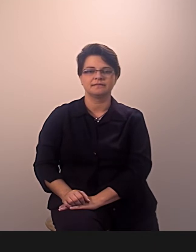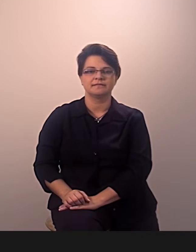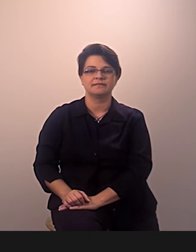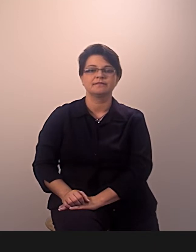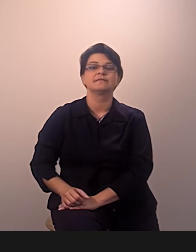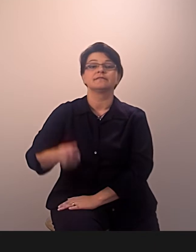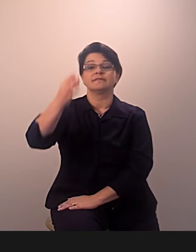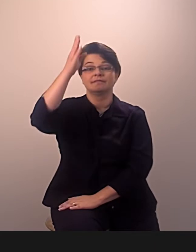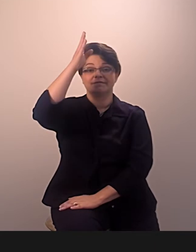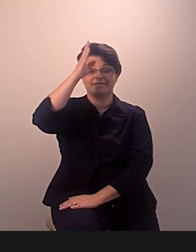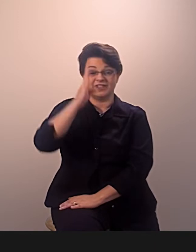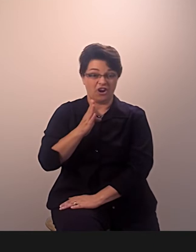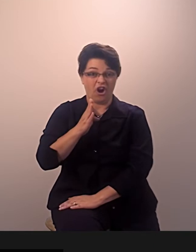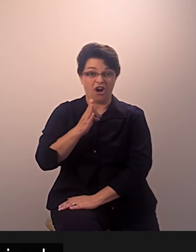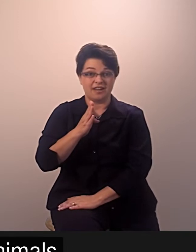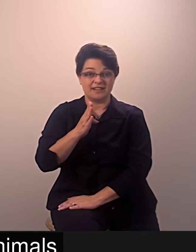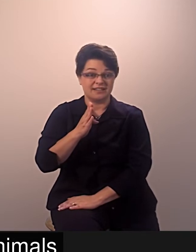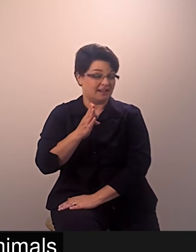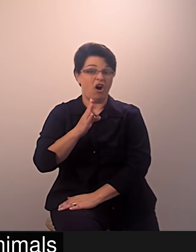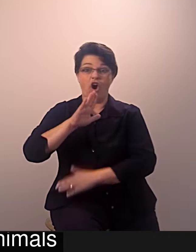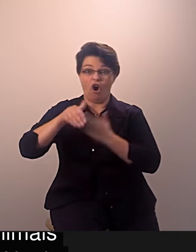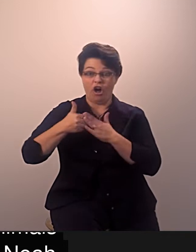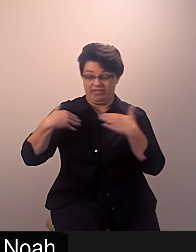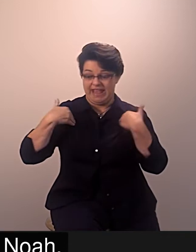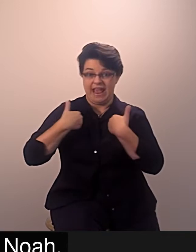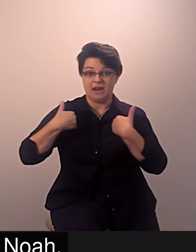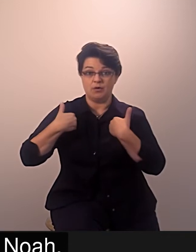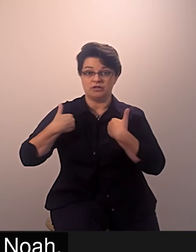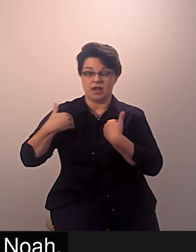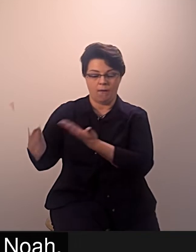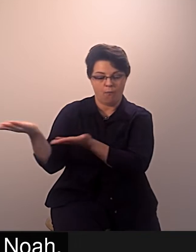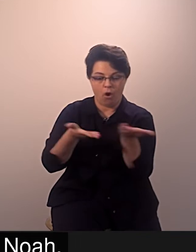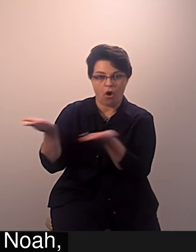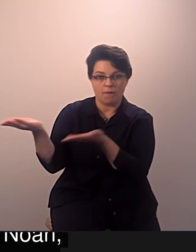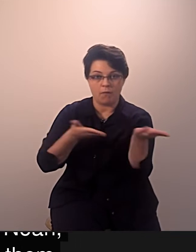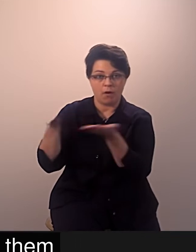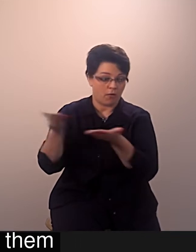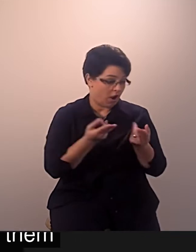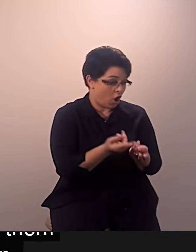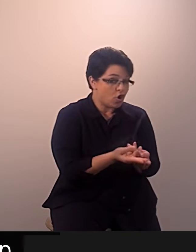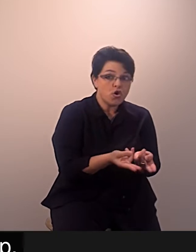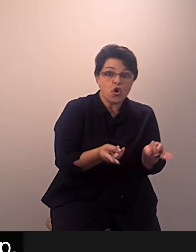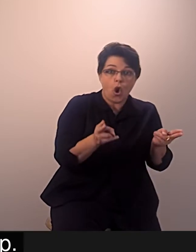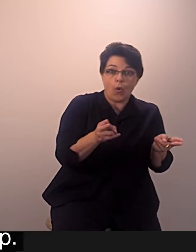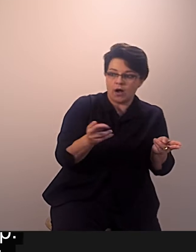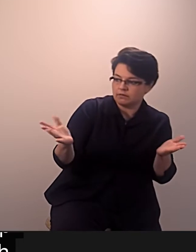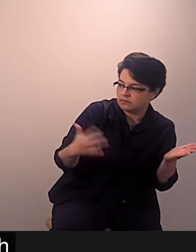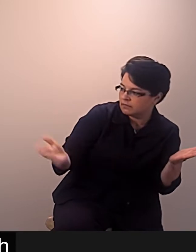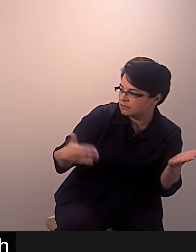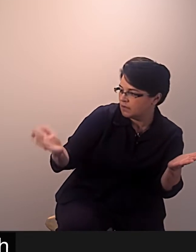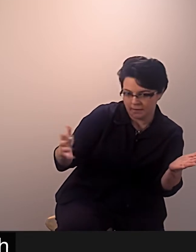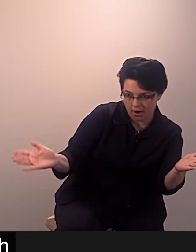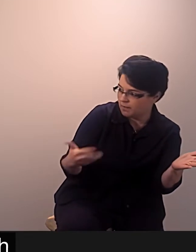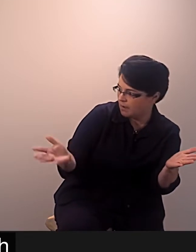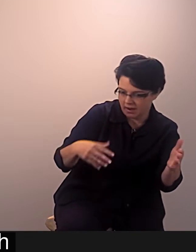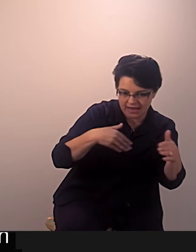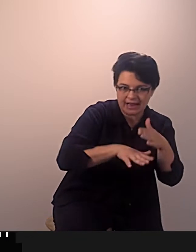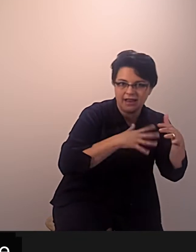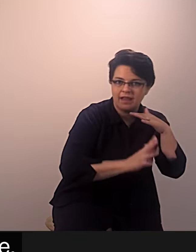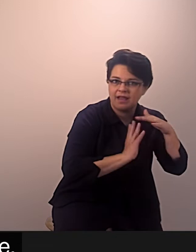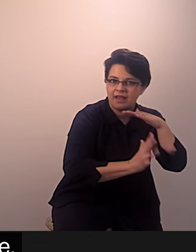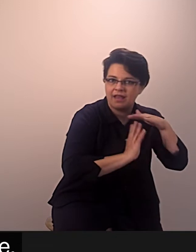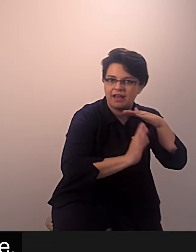God brought animals of every kind to Noah, and Noah took them into the ship. Then Noah and his wife and their three